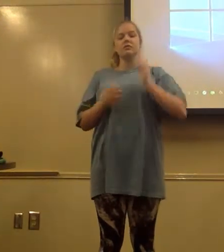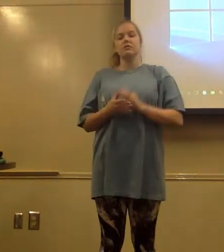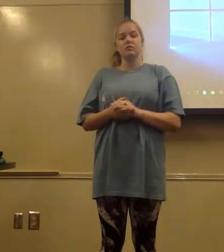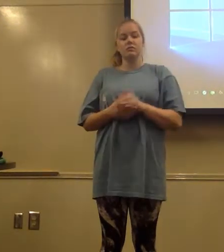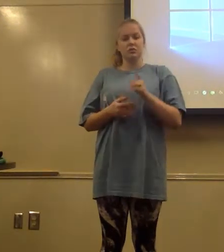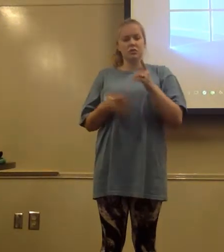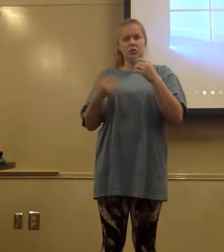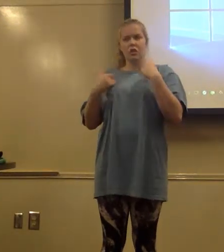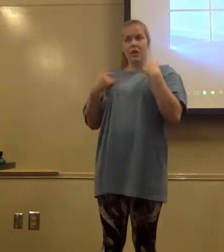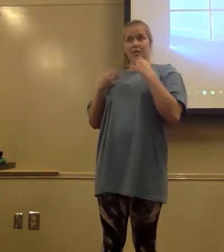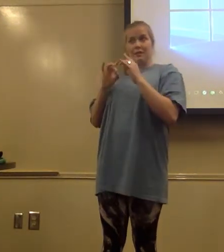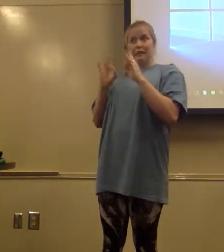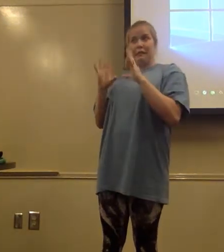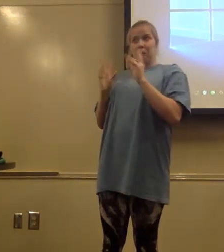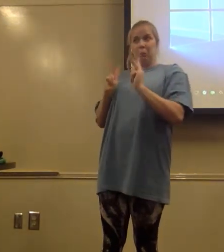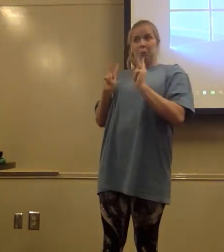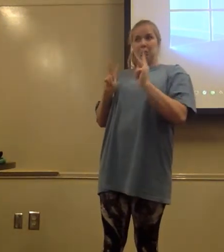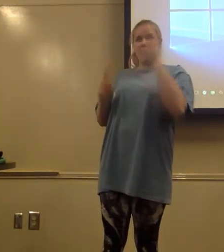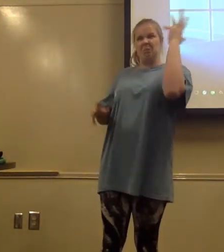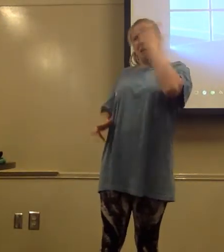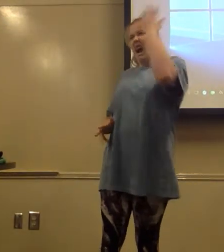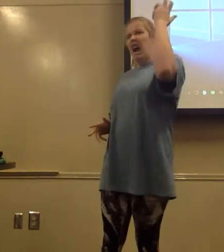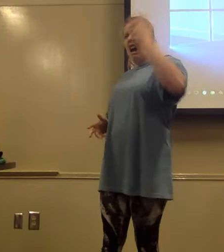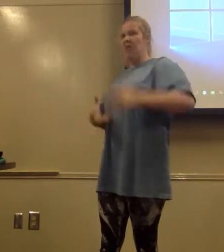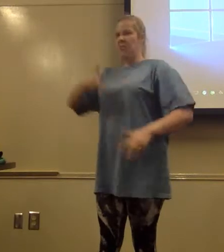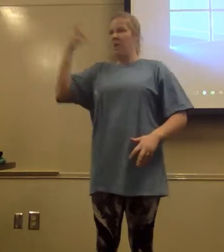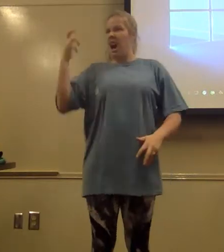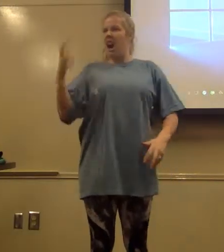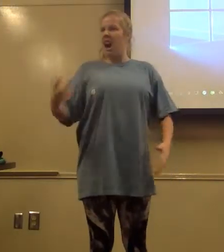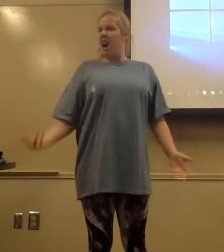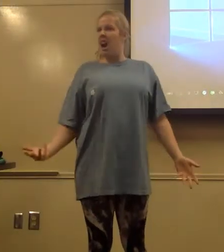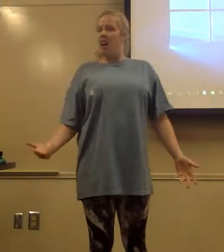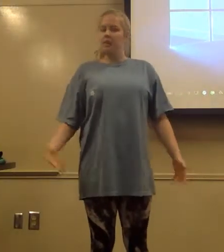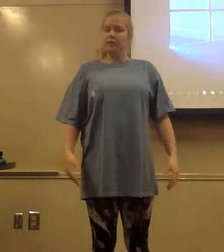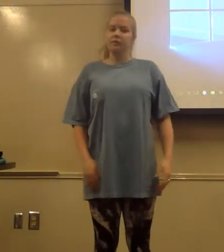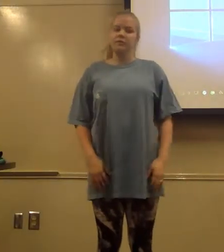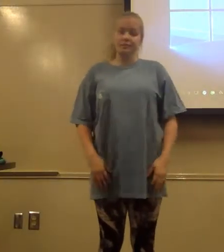from anybody about what you promote? Like, for example, from the low-carb doctors?